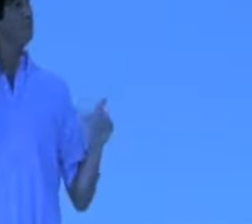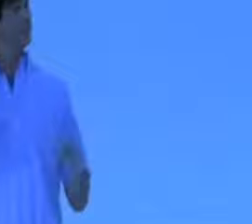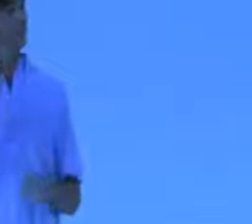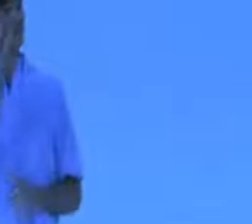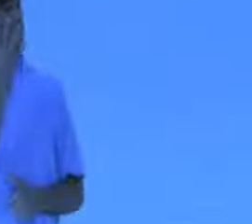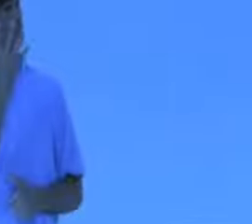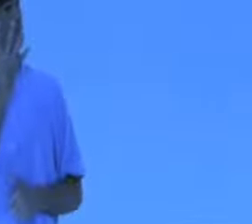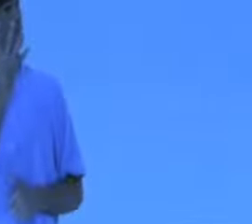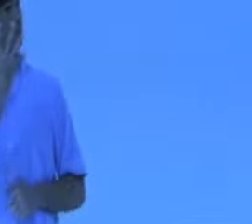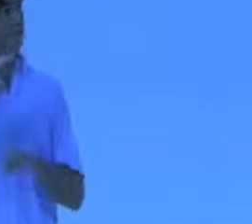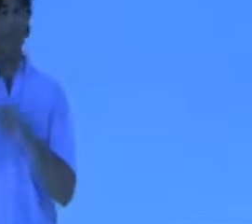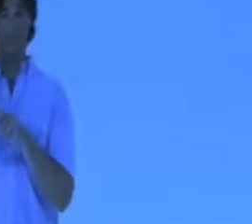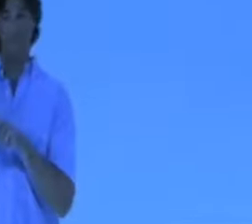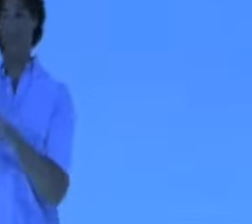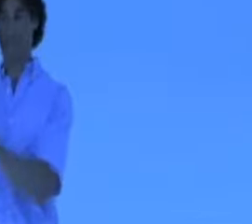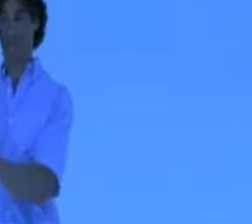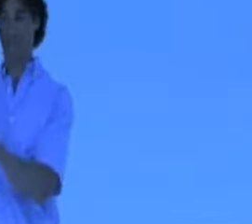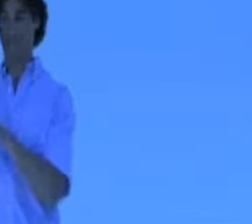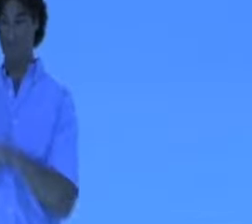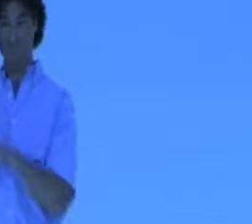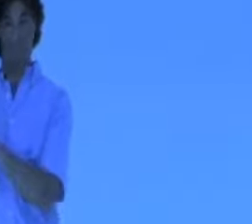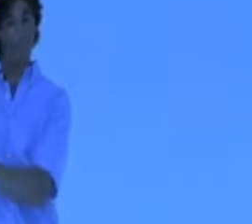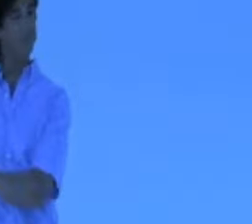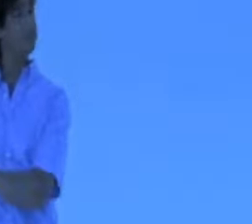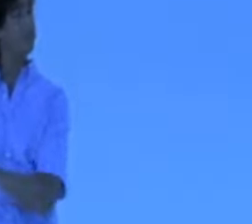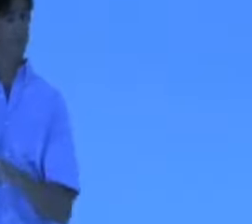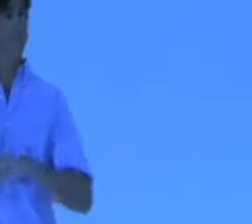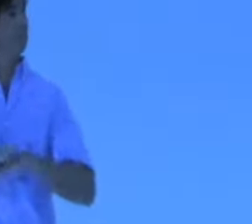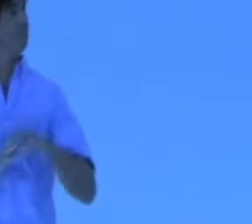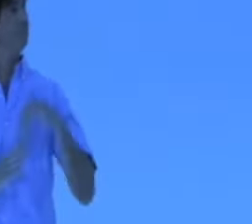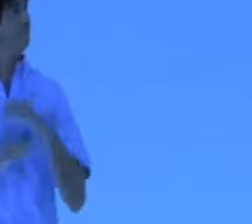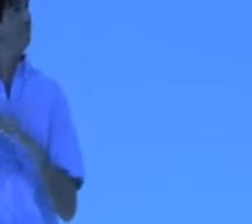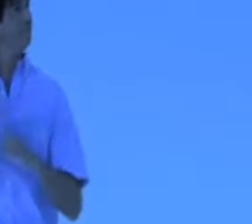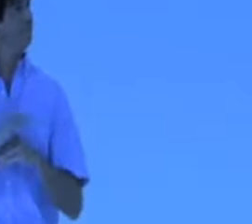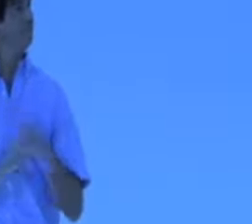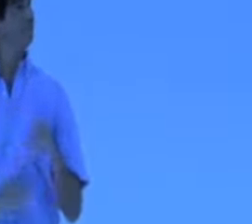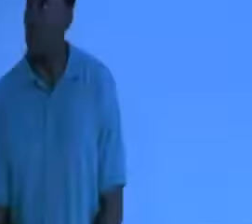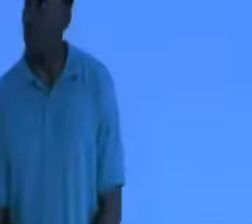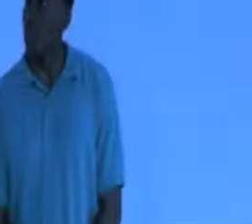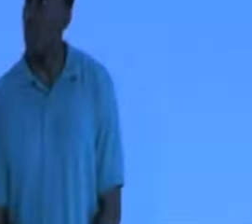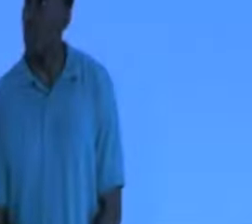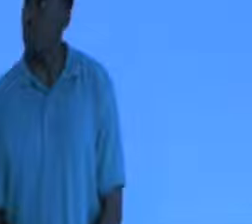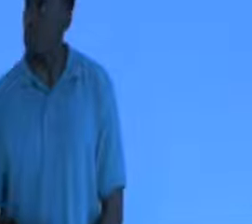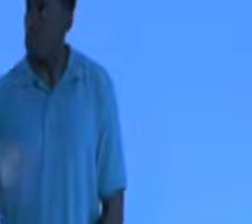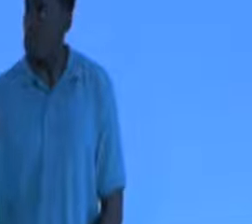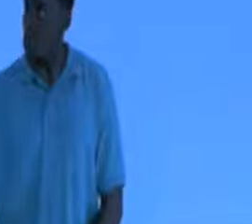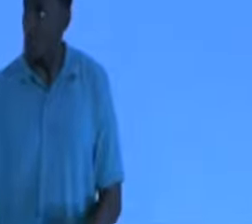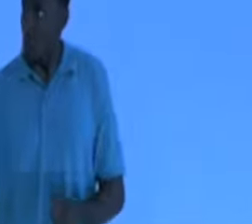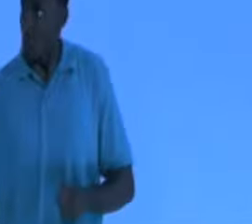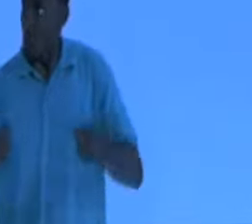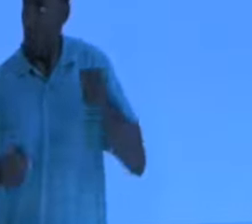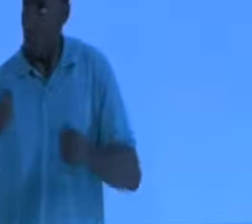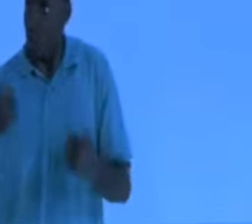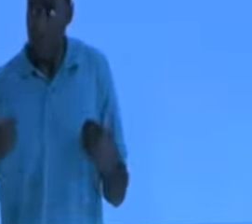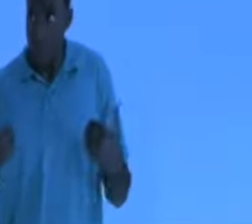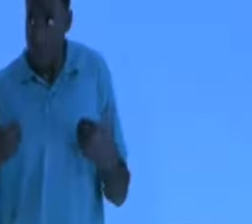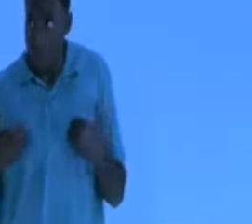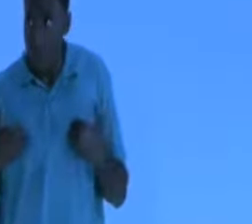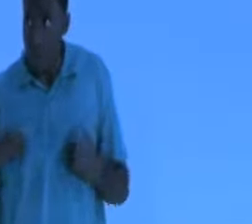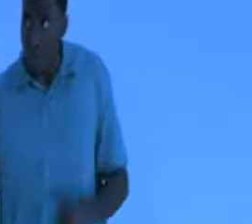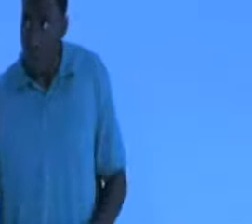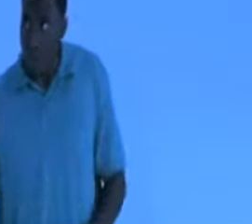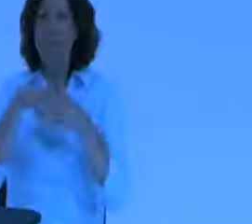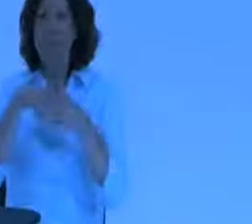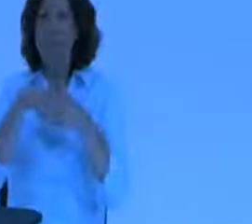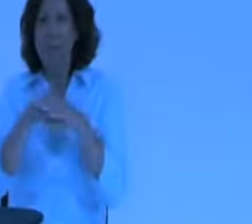It wasn't in the earlier version, used video so that homework could be assigned that way. It's quite nice. And so